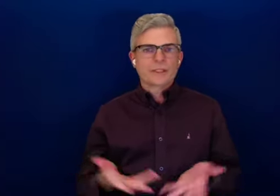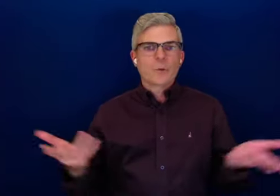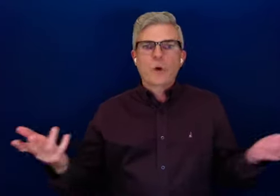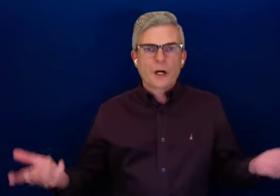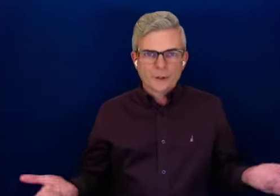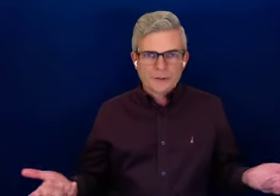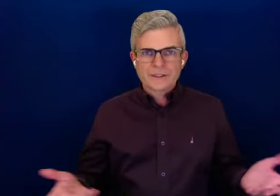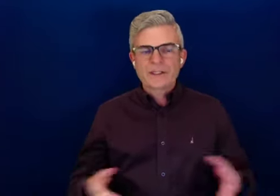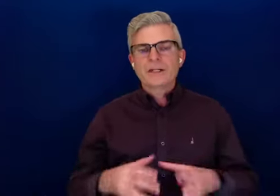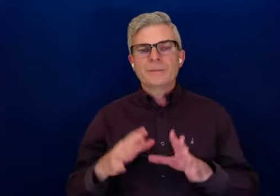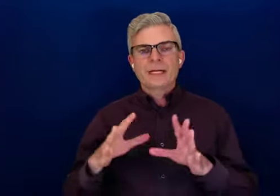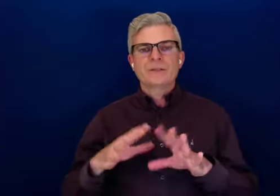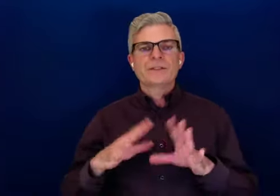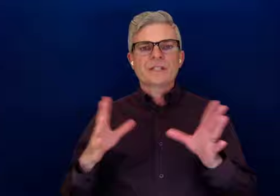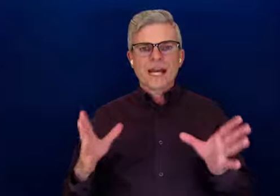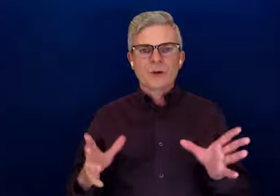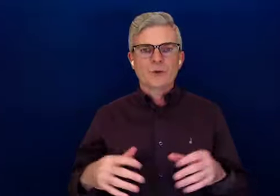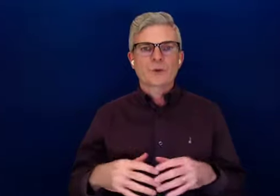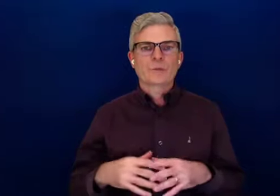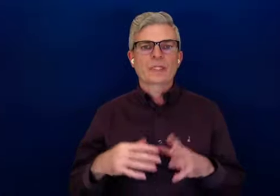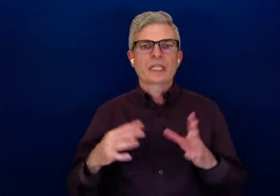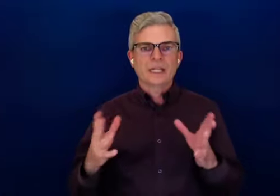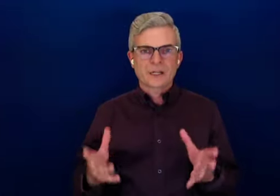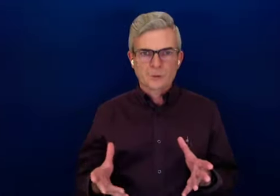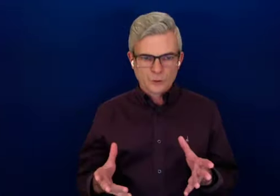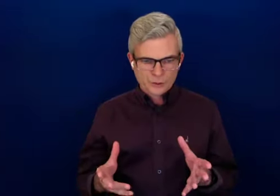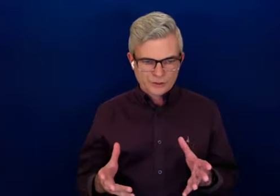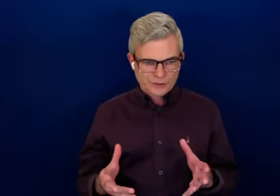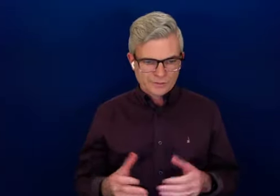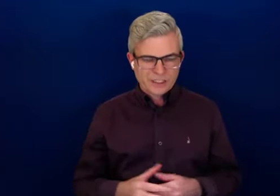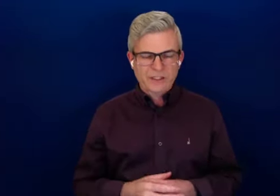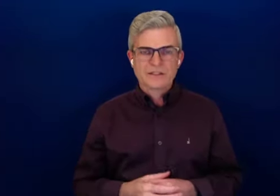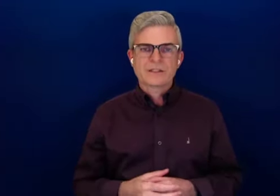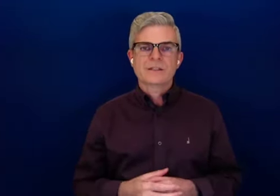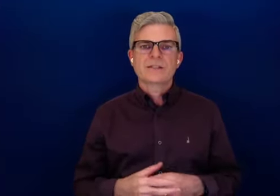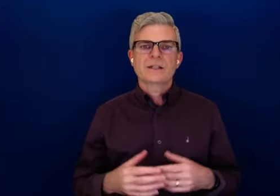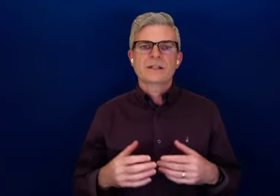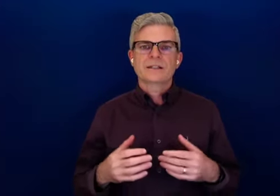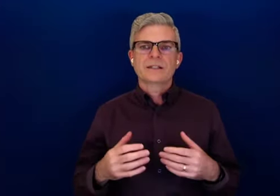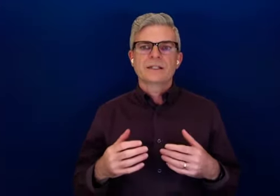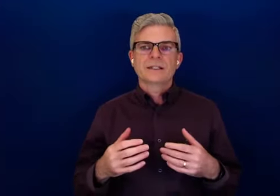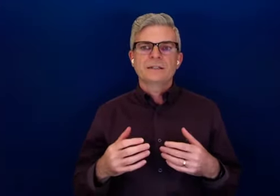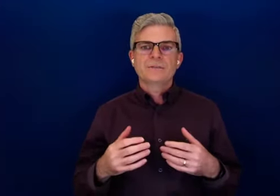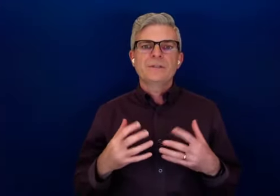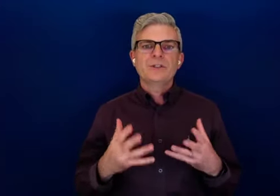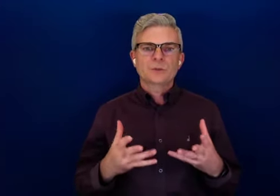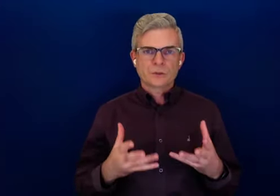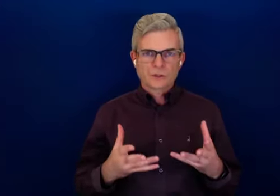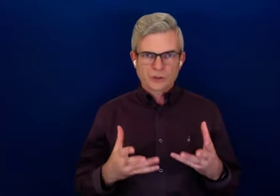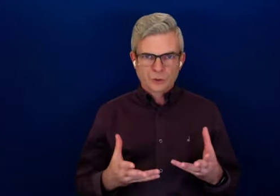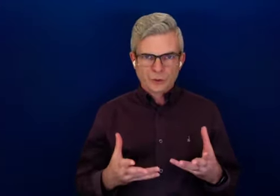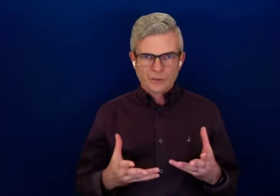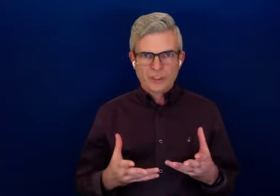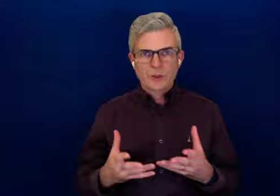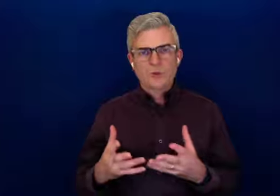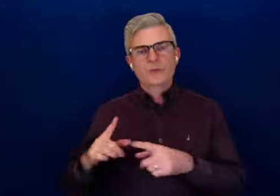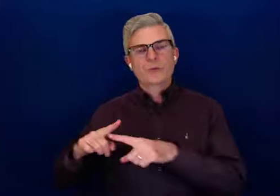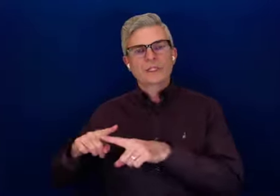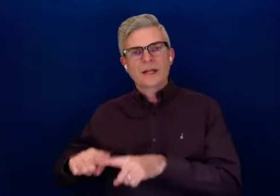boiling water. It's not about sound or play on words because this is a visual story and we don't want to